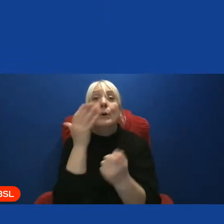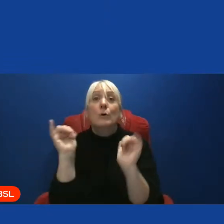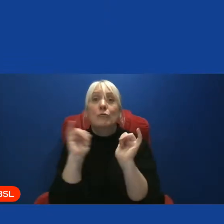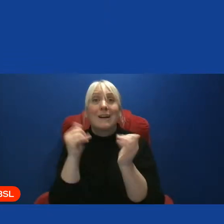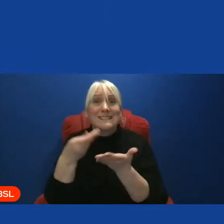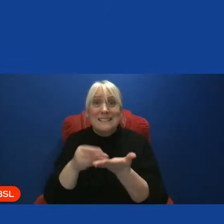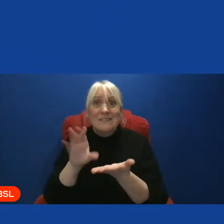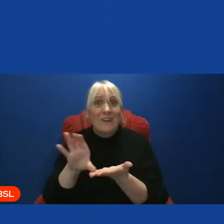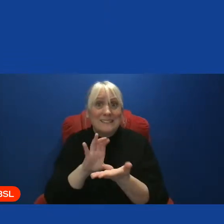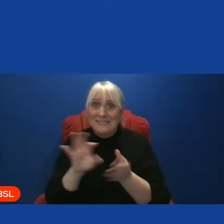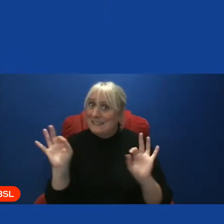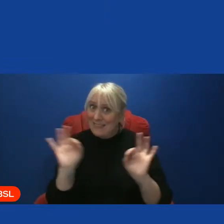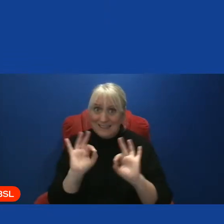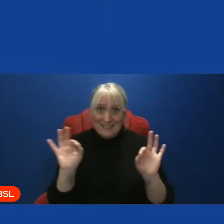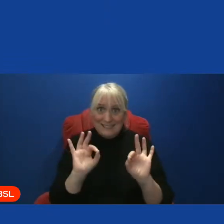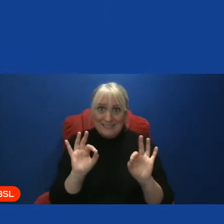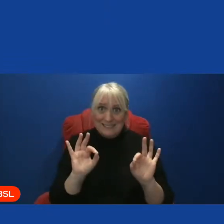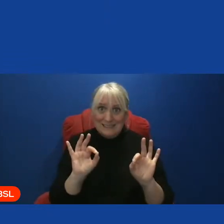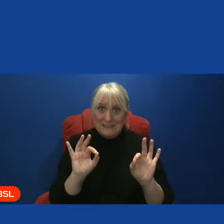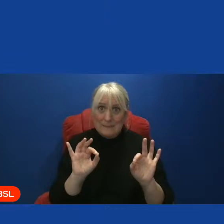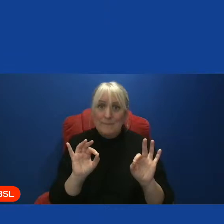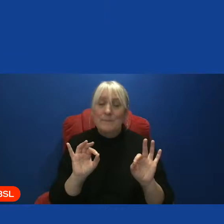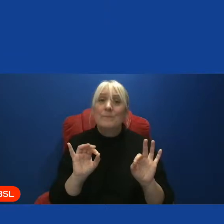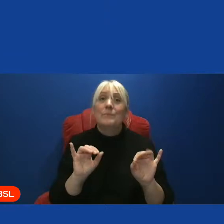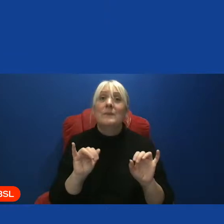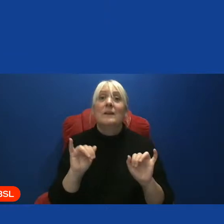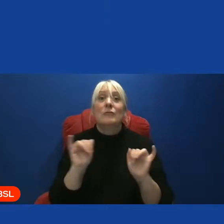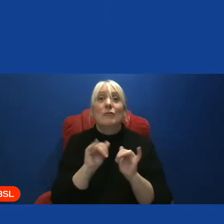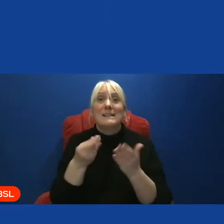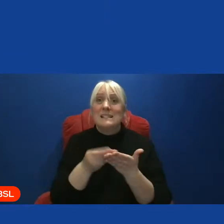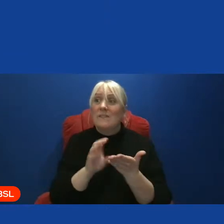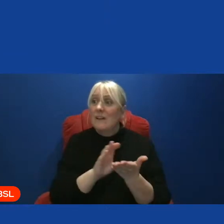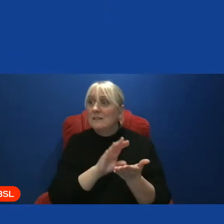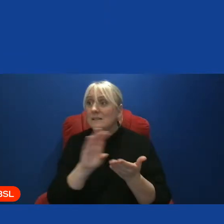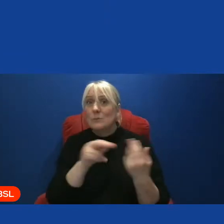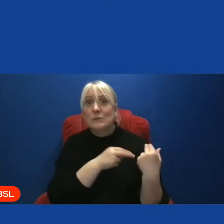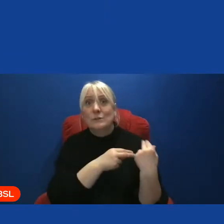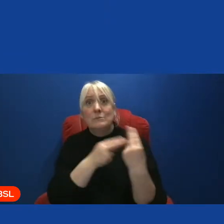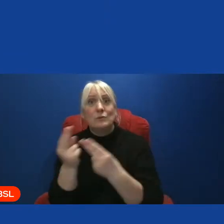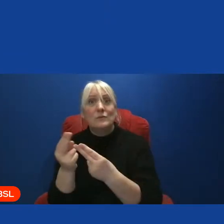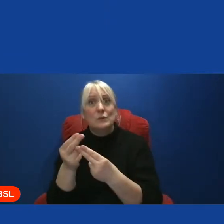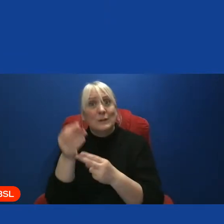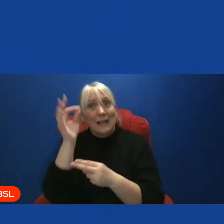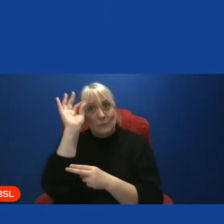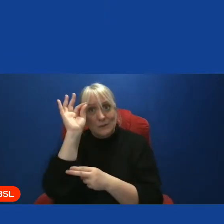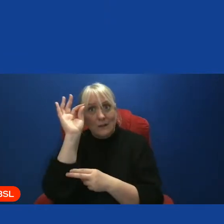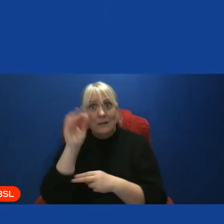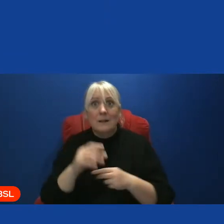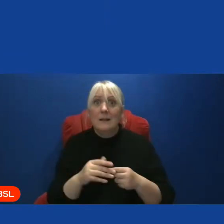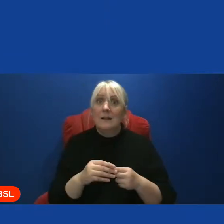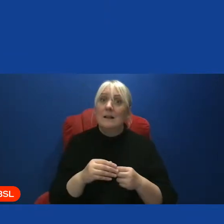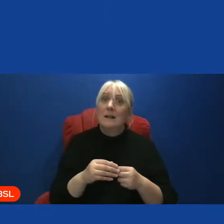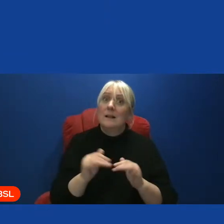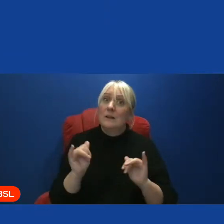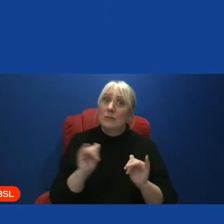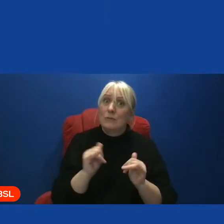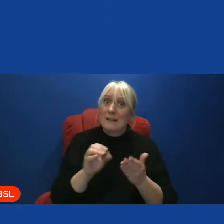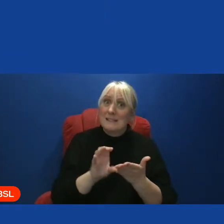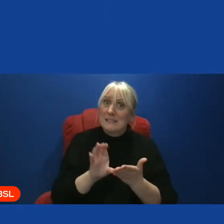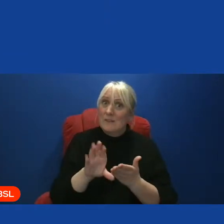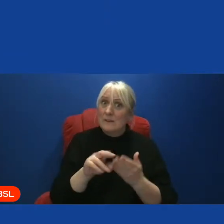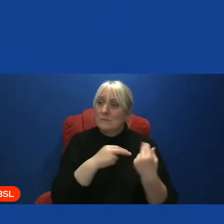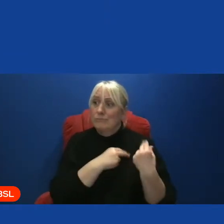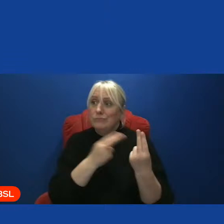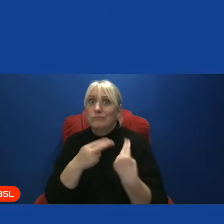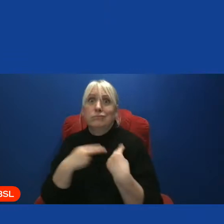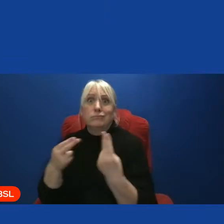There's no crisis fund was moved into city council. Housing benefit came into UC. Crisis loans went out to city councils,